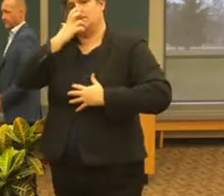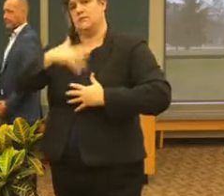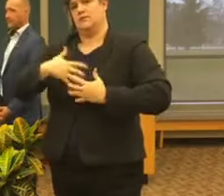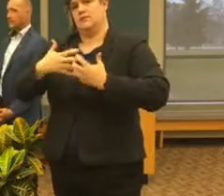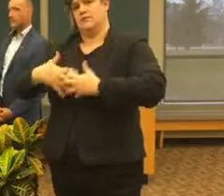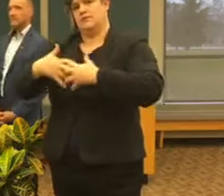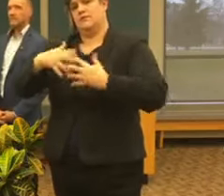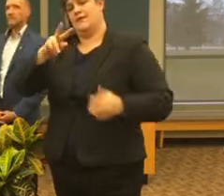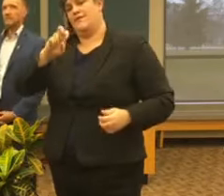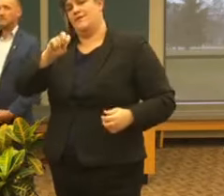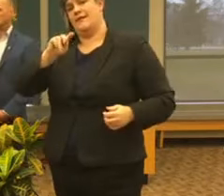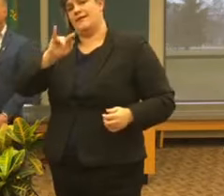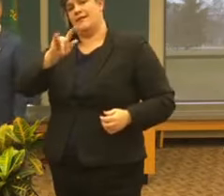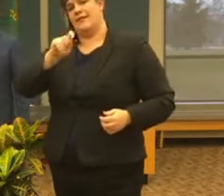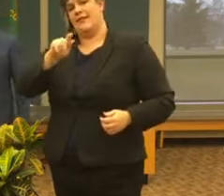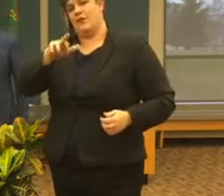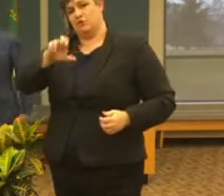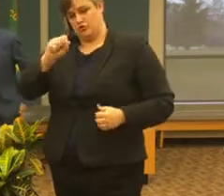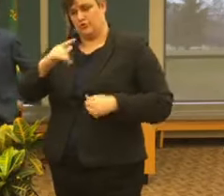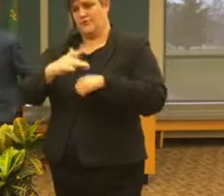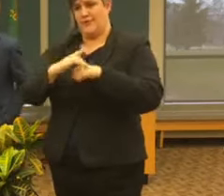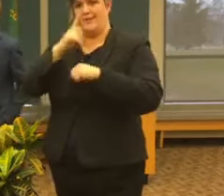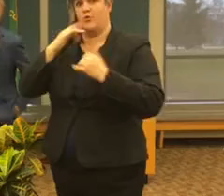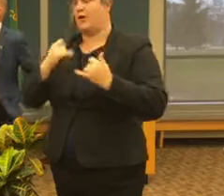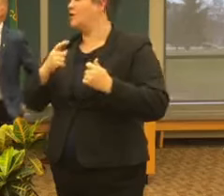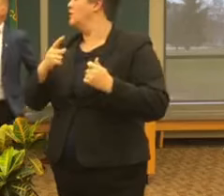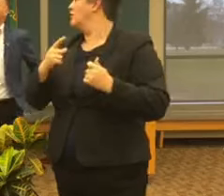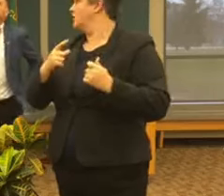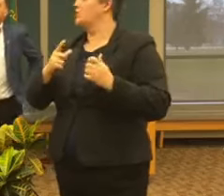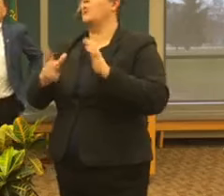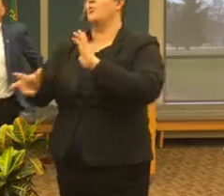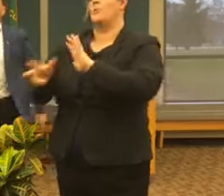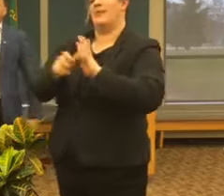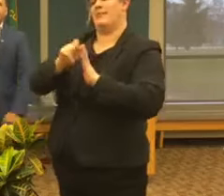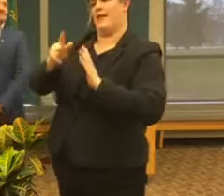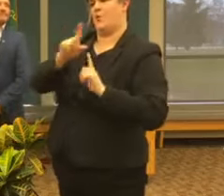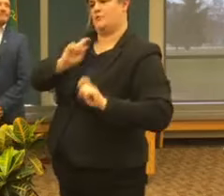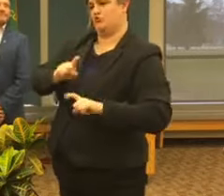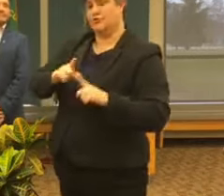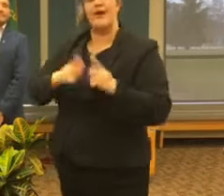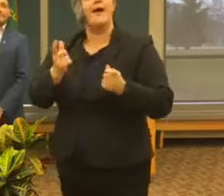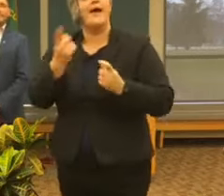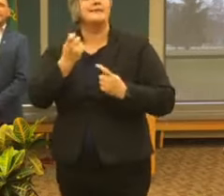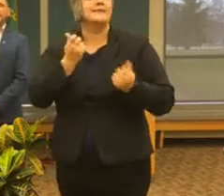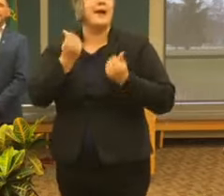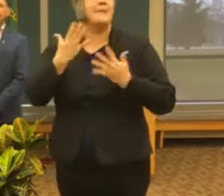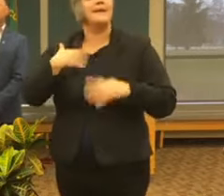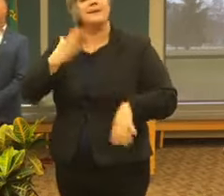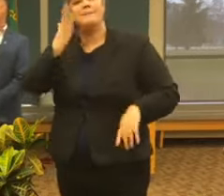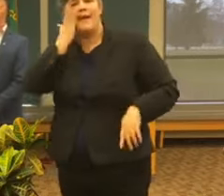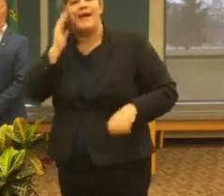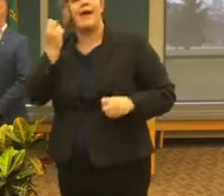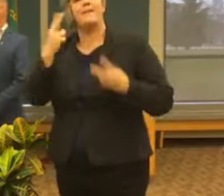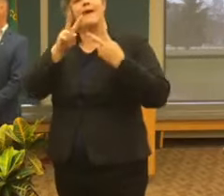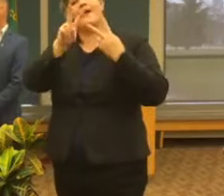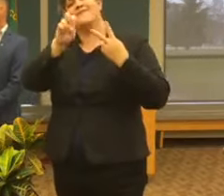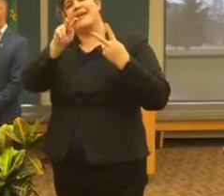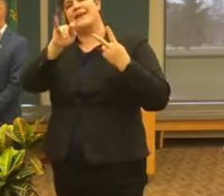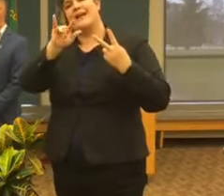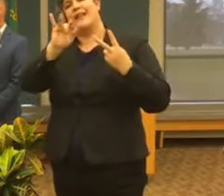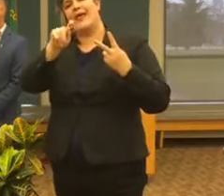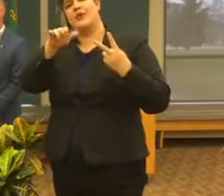place in a certain time frame? I don't have those. Oh, I'm sorry. They asked how many beds or ventilators that we